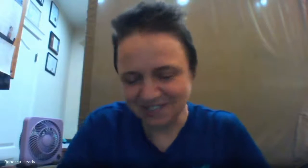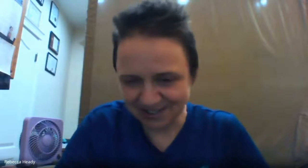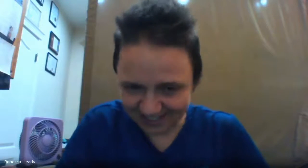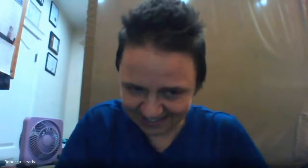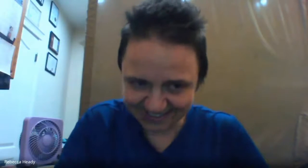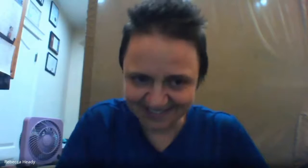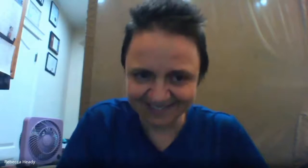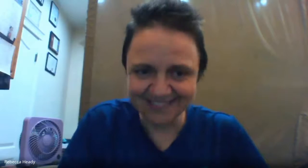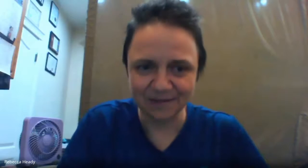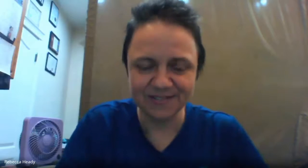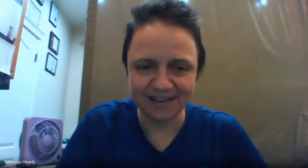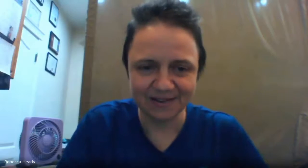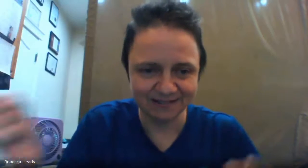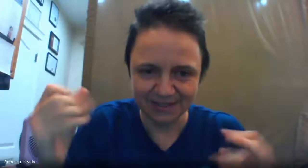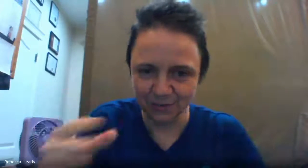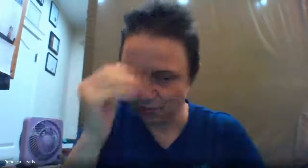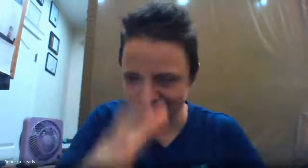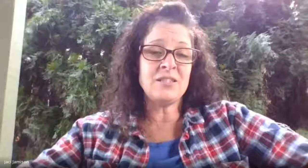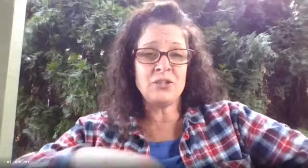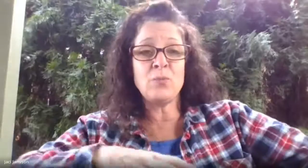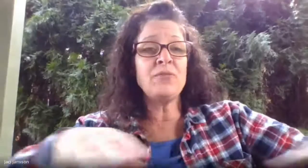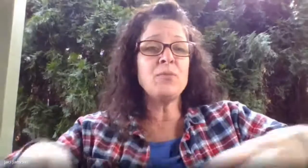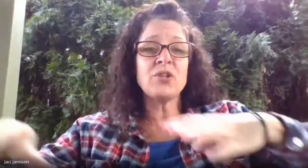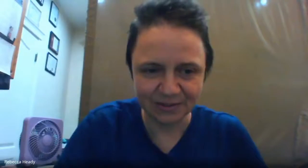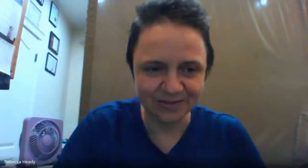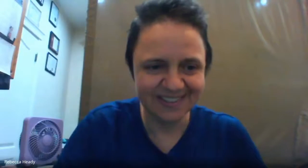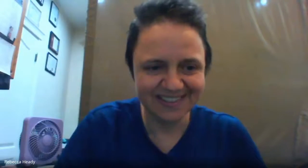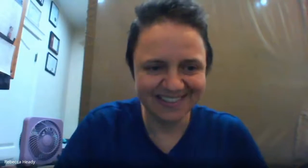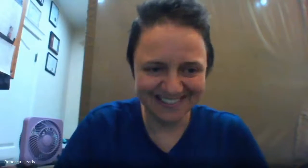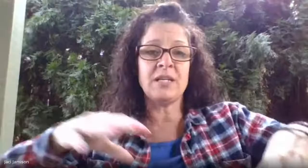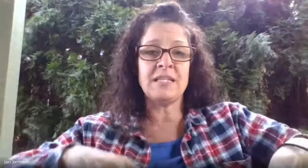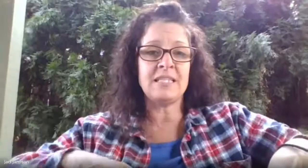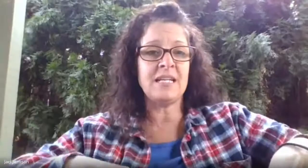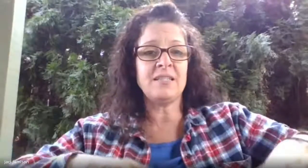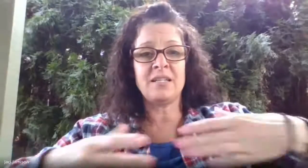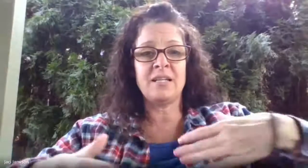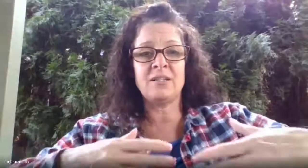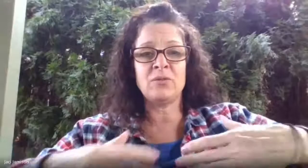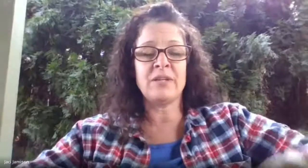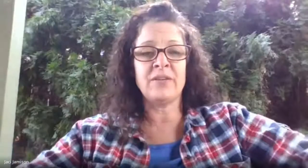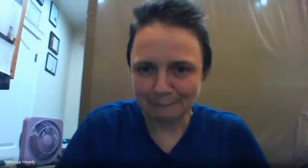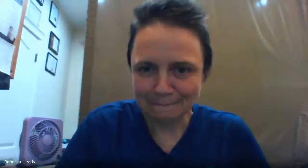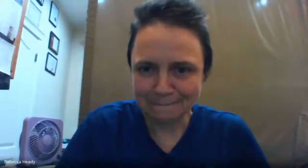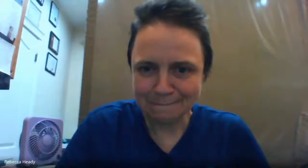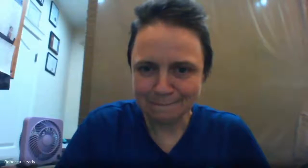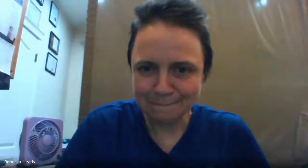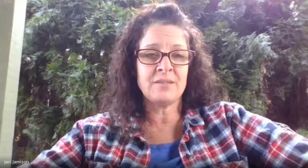a deaf signer adoption thing. All around the United States, and it's definitely regional. So